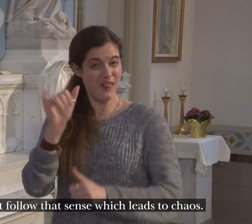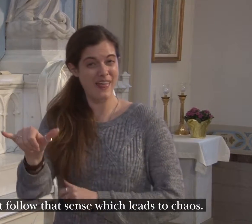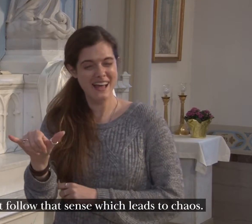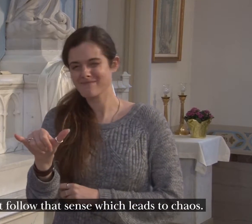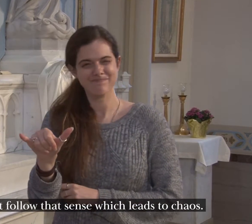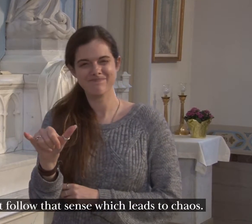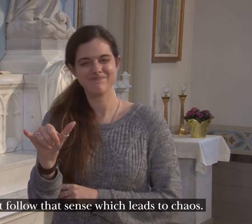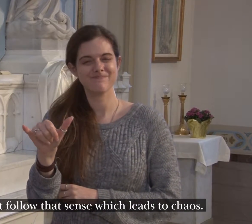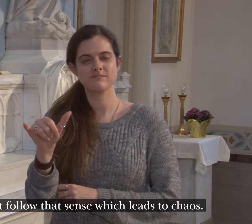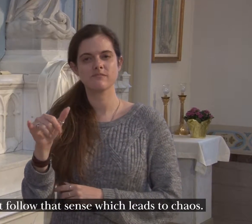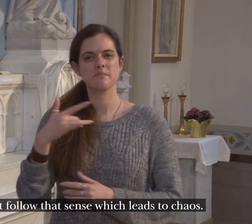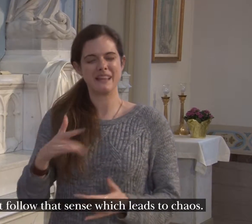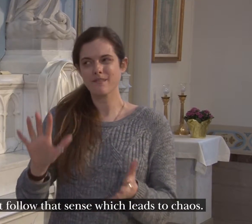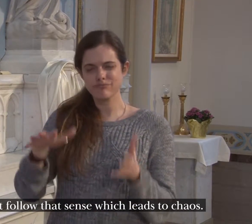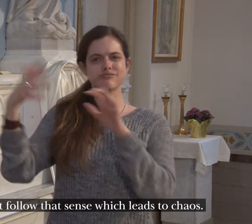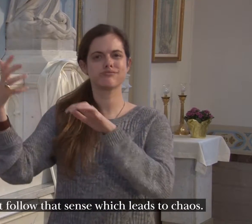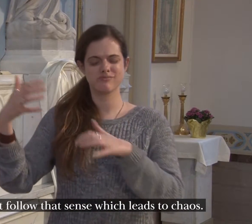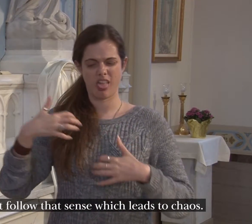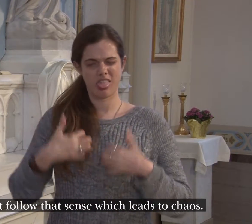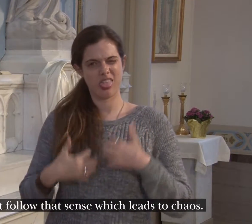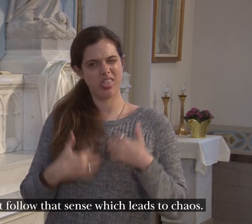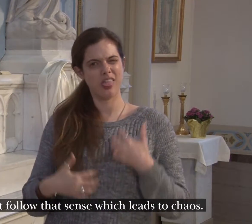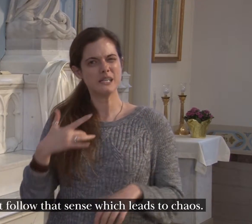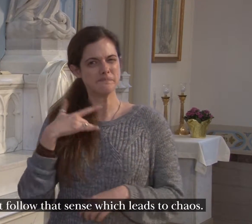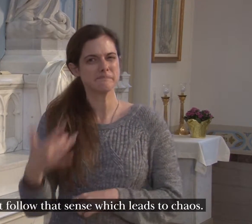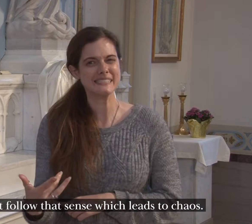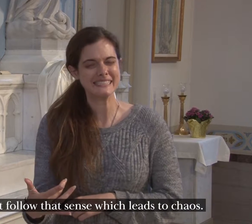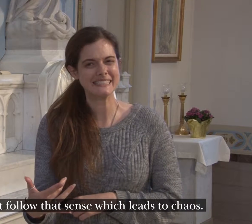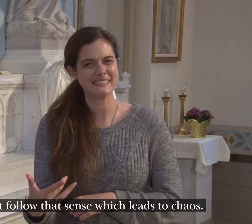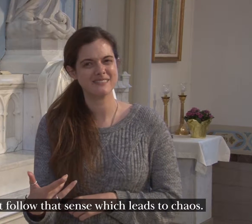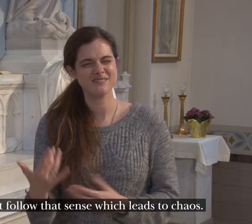fact, we do not follow that sense, which leads to chaos.